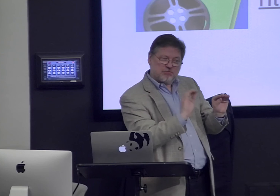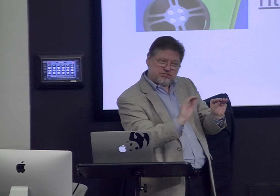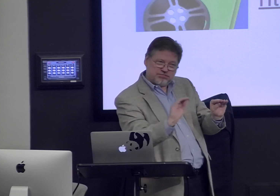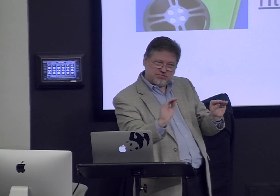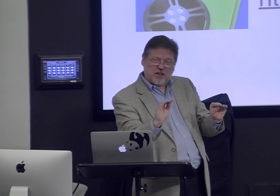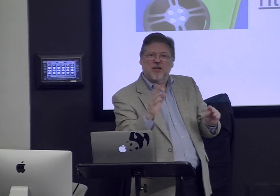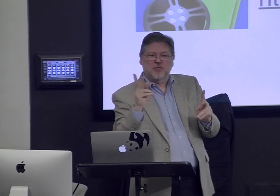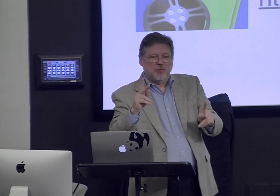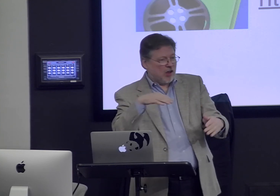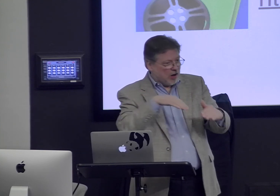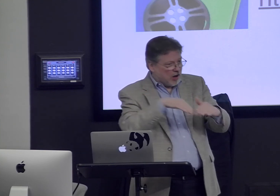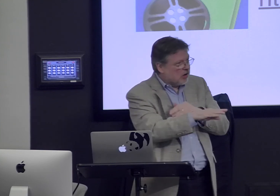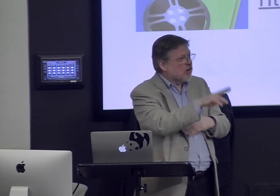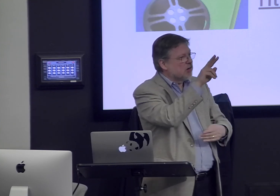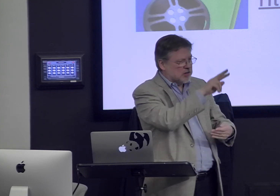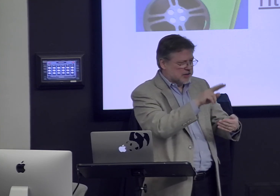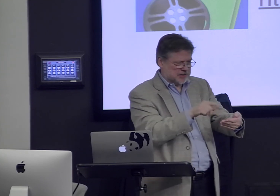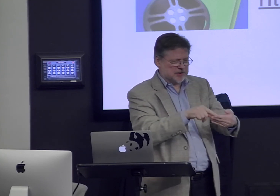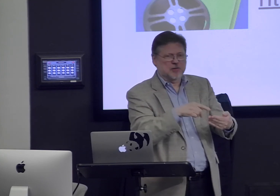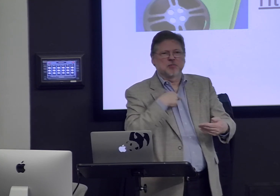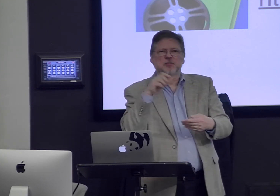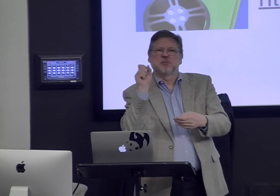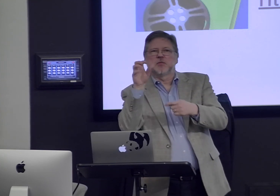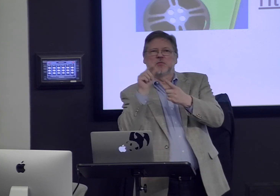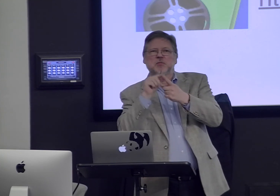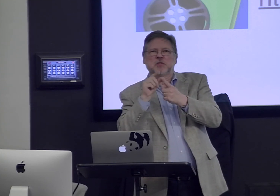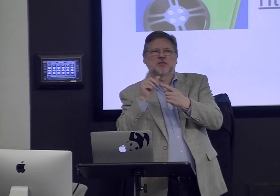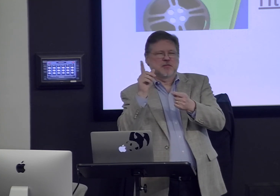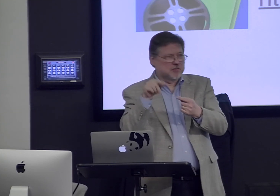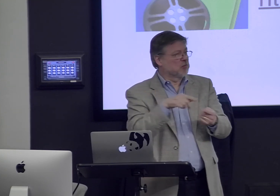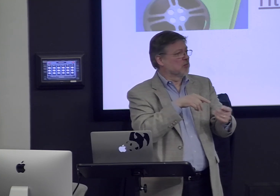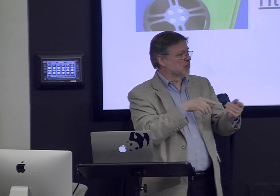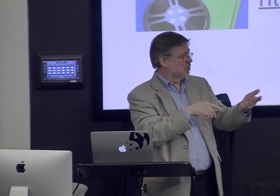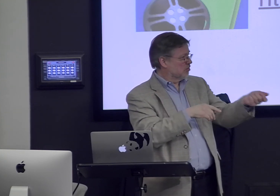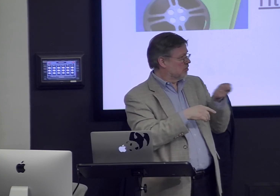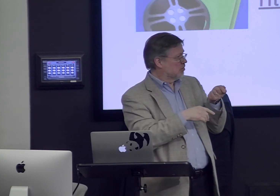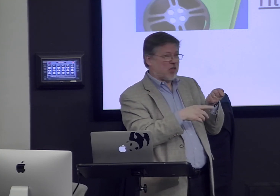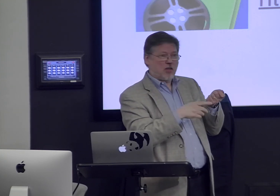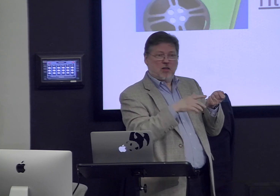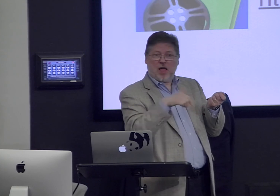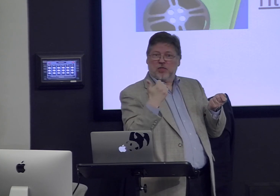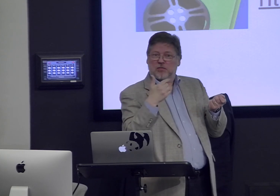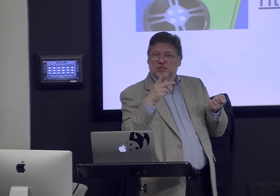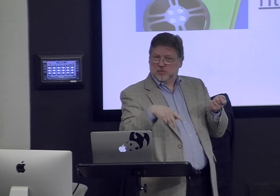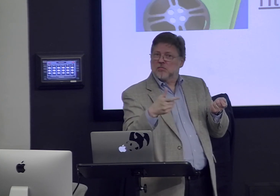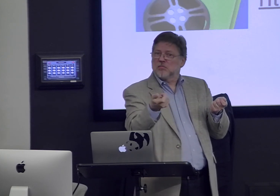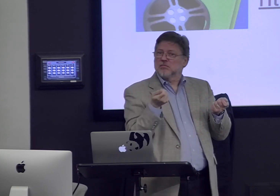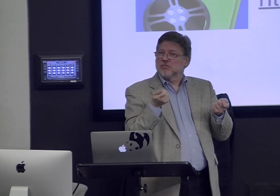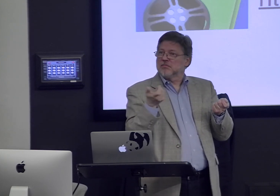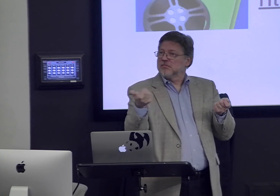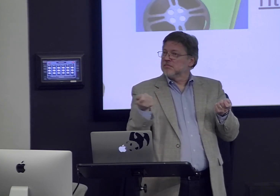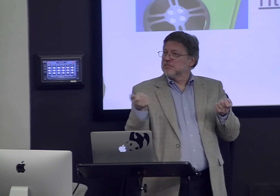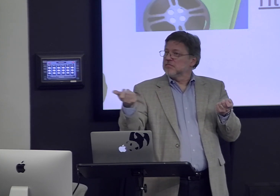that exist online, and as people access it, they could show their sign